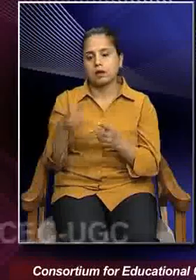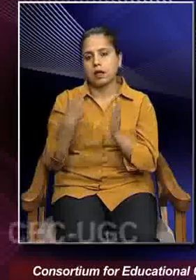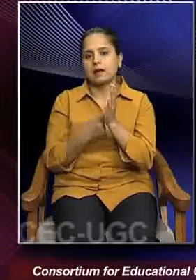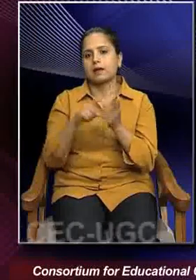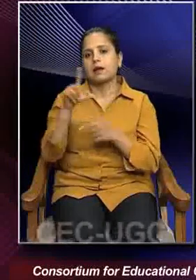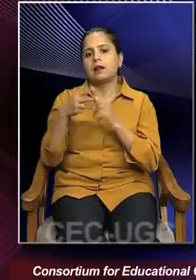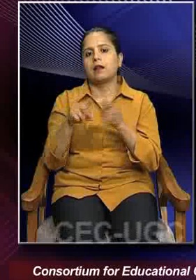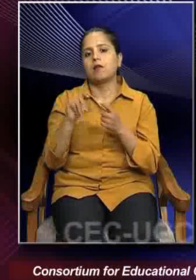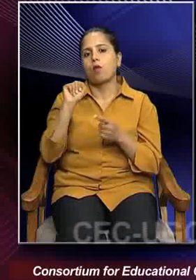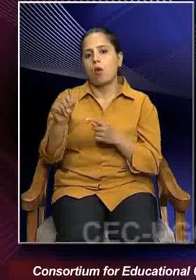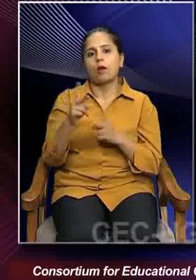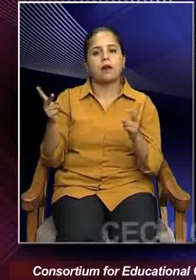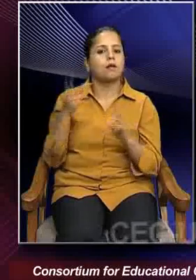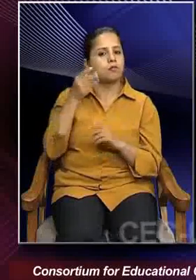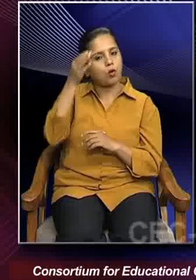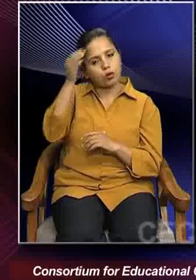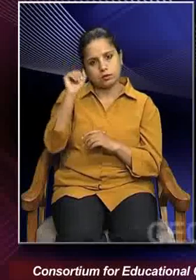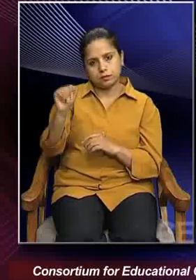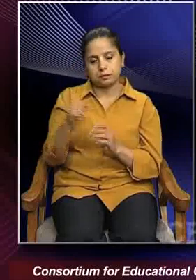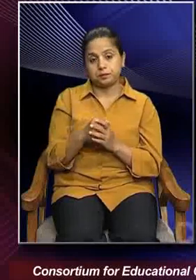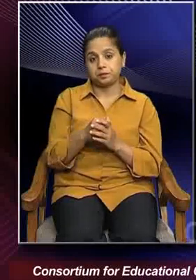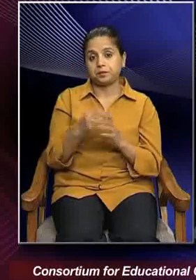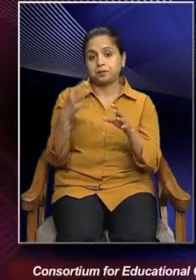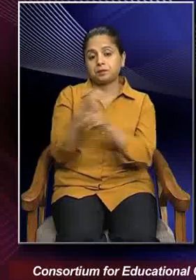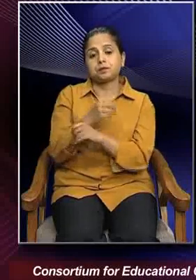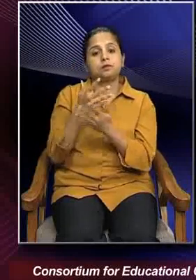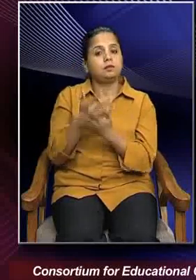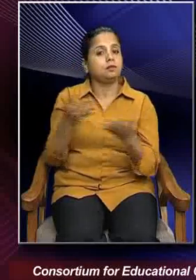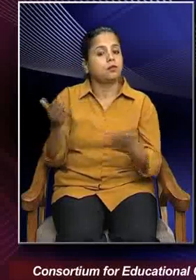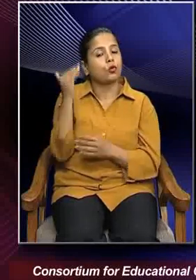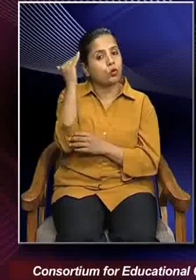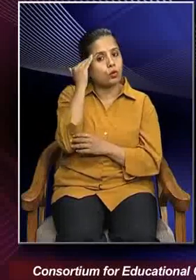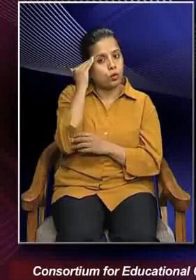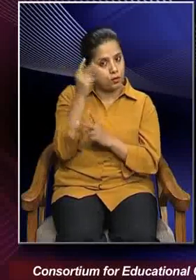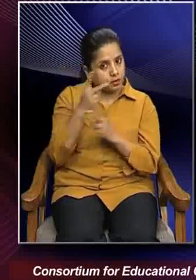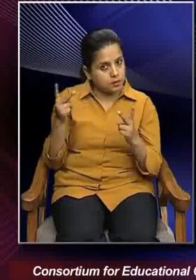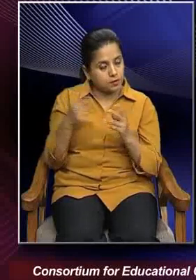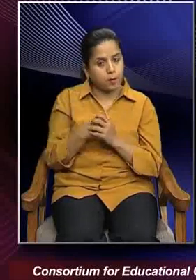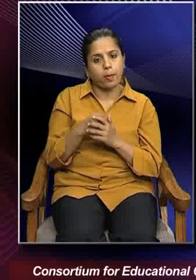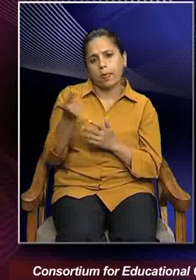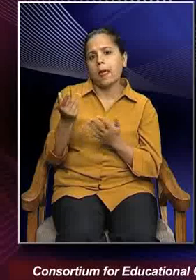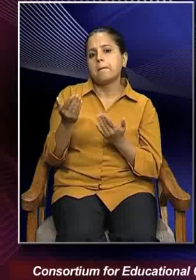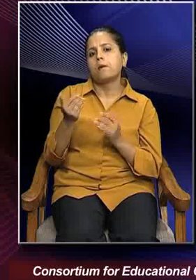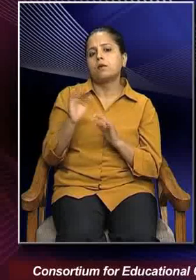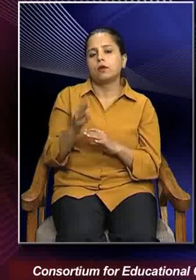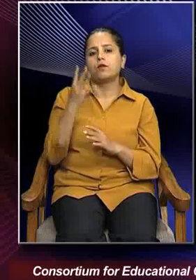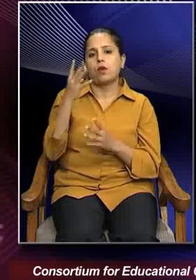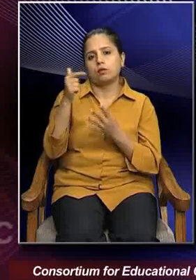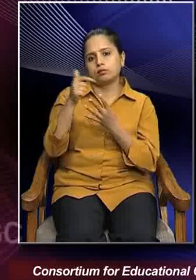in its conception. Now, absence of an object of knowledge can be of 4